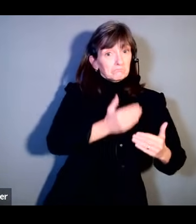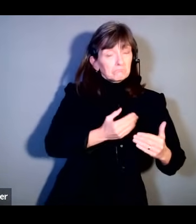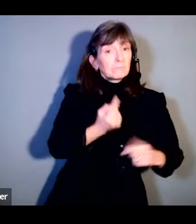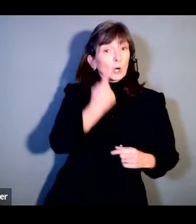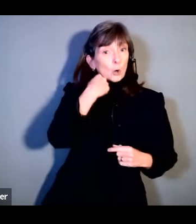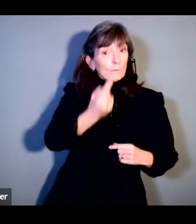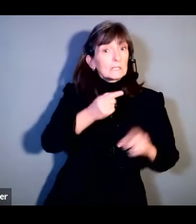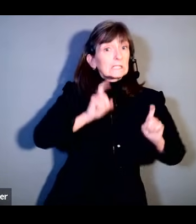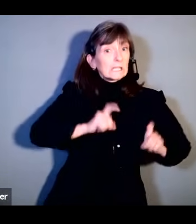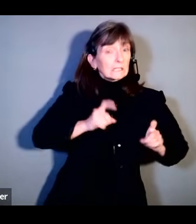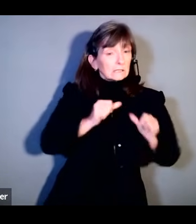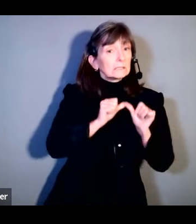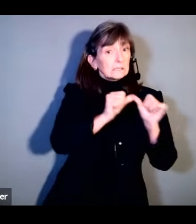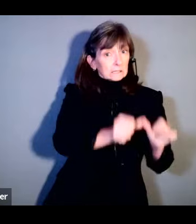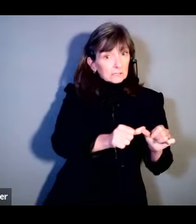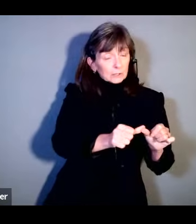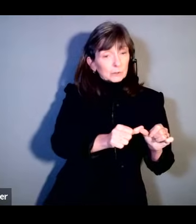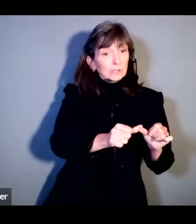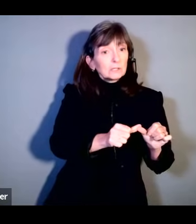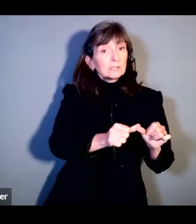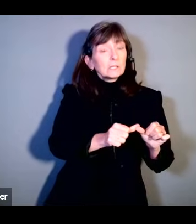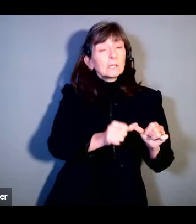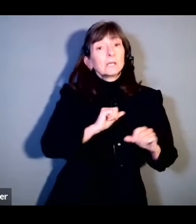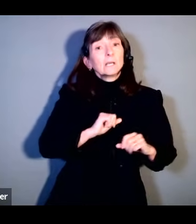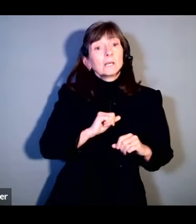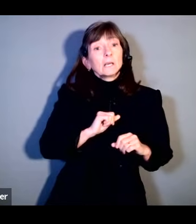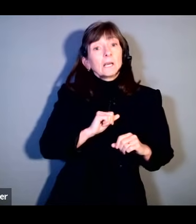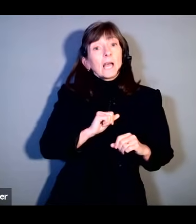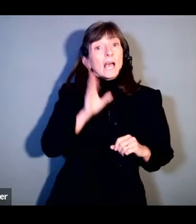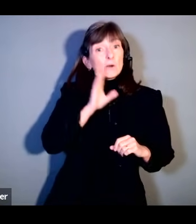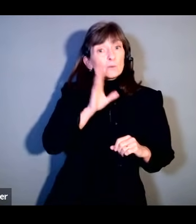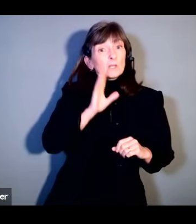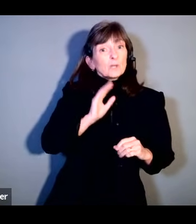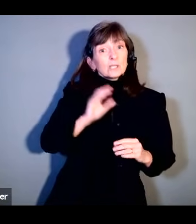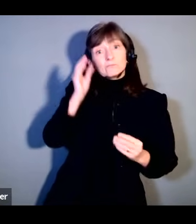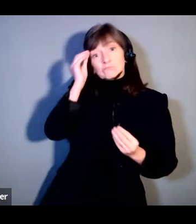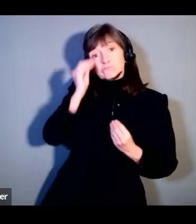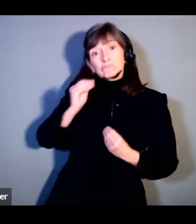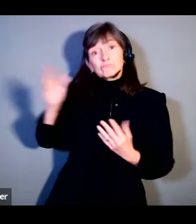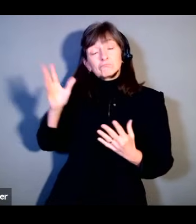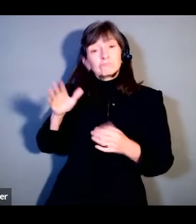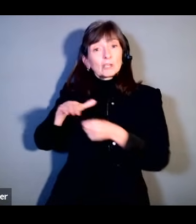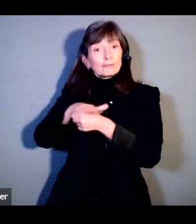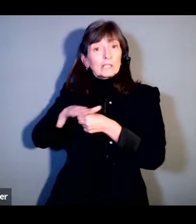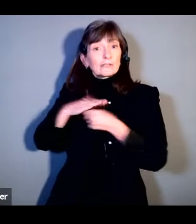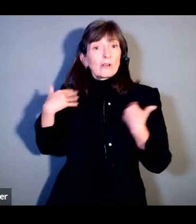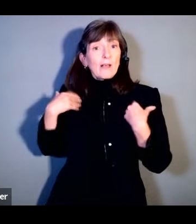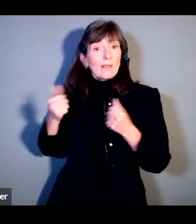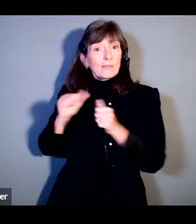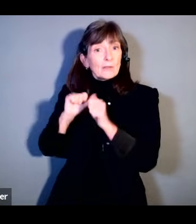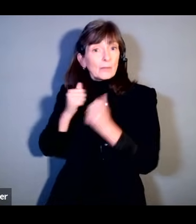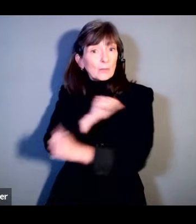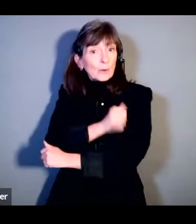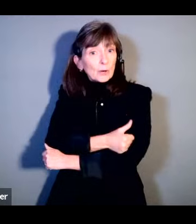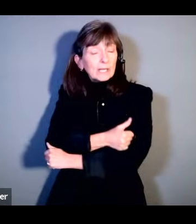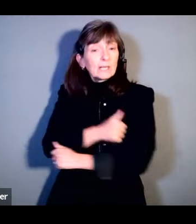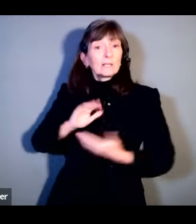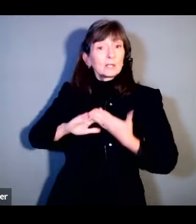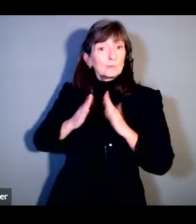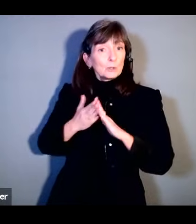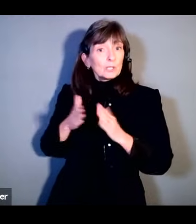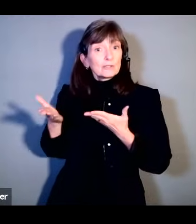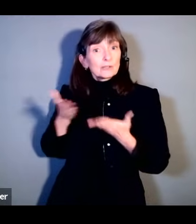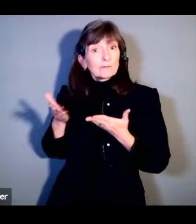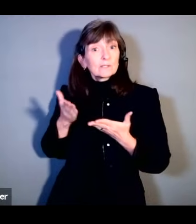test swabs, and a process has been established to notify the regional health authorities and the Department of Health and Community Services when there is a